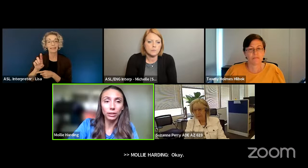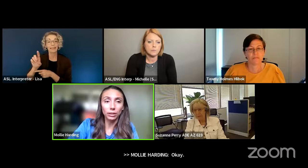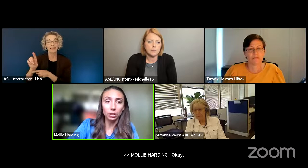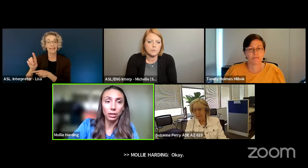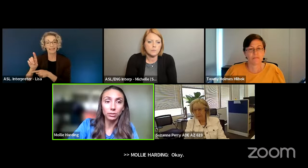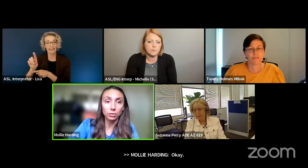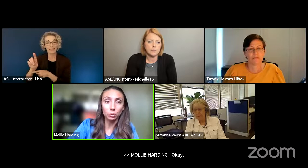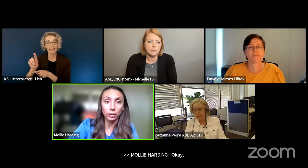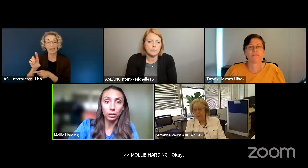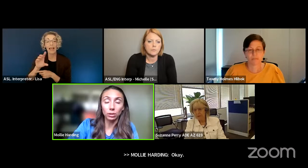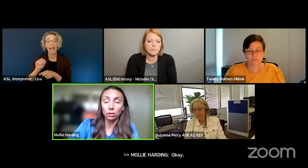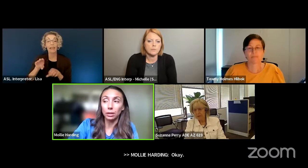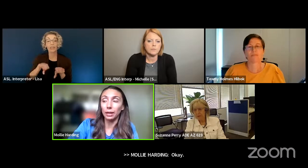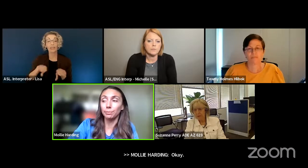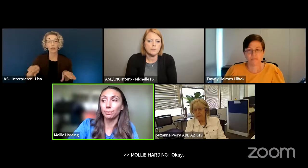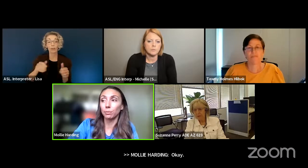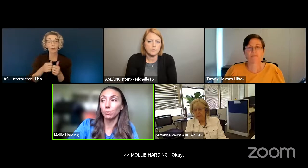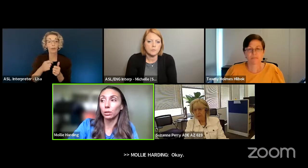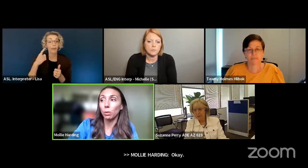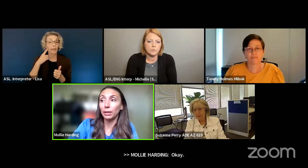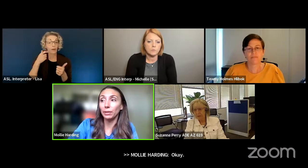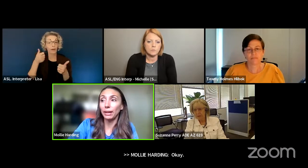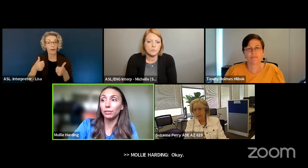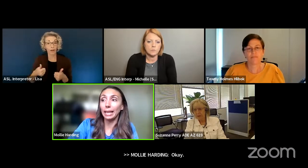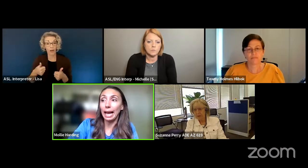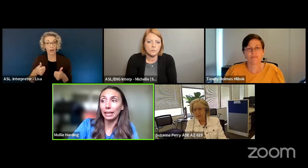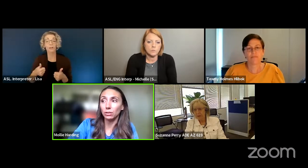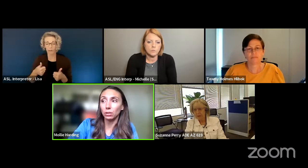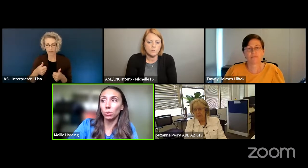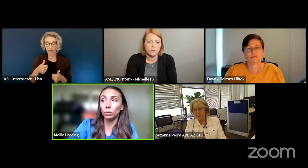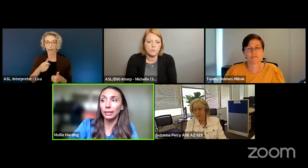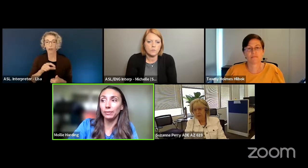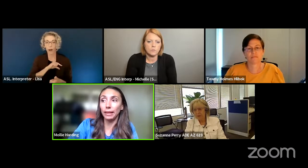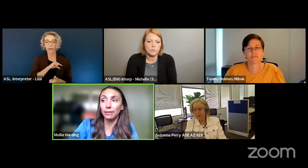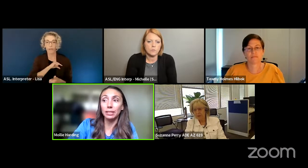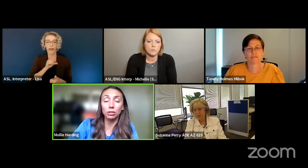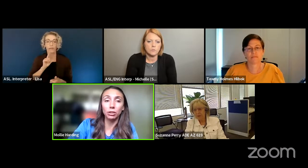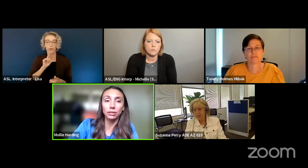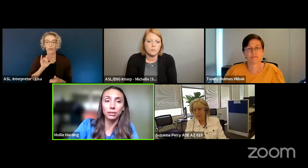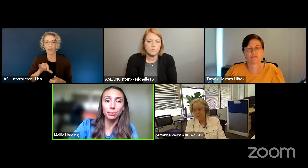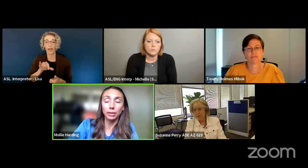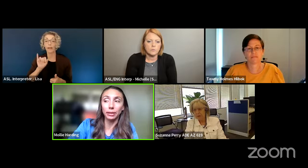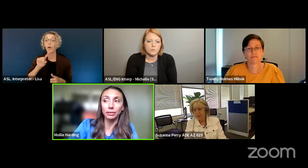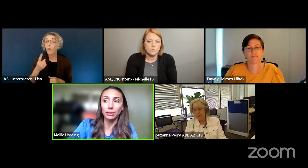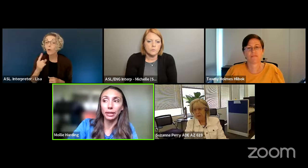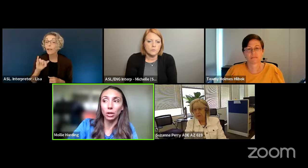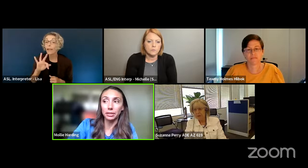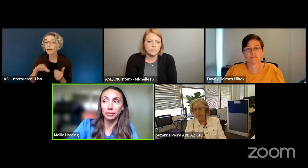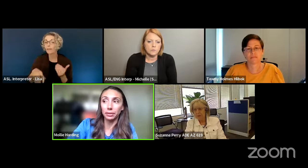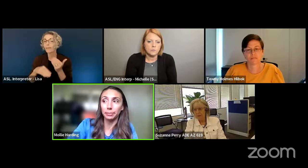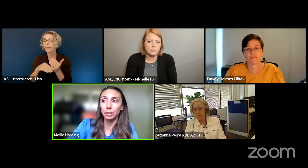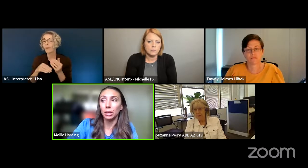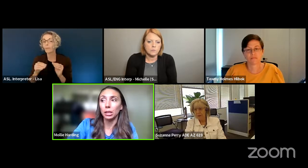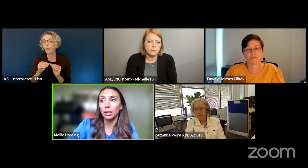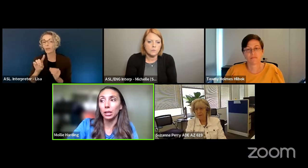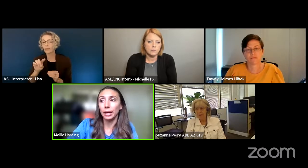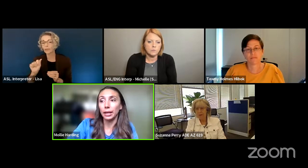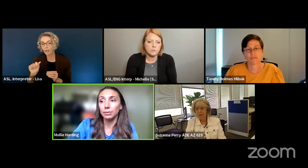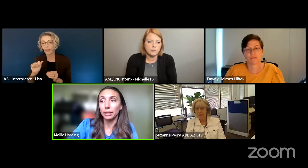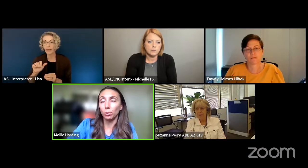And children with hearing loss will qualify for that only if they have additional disabilities like